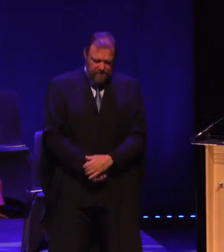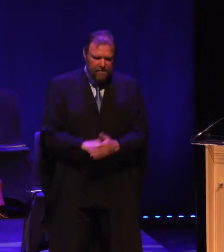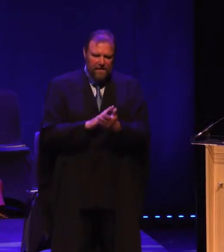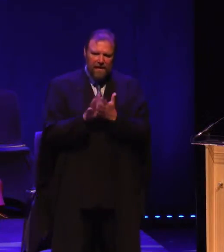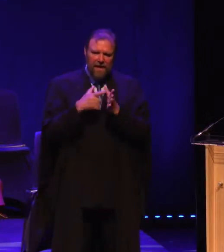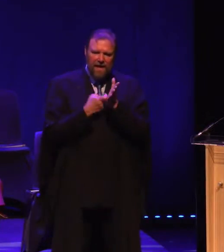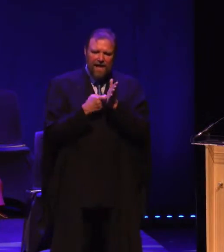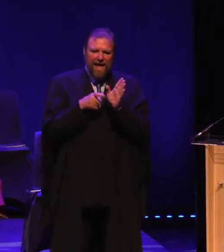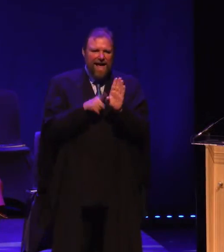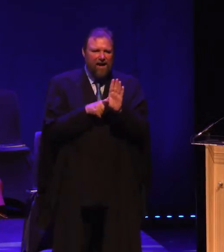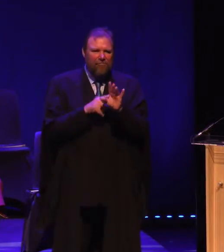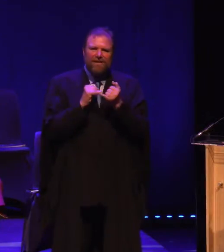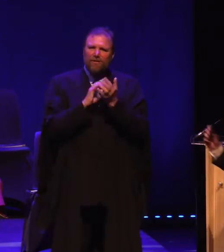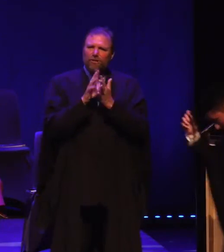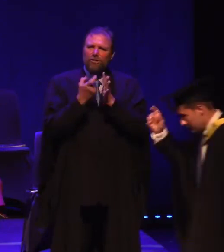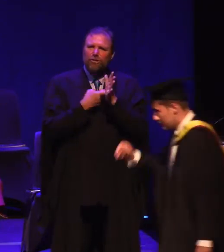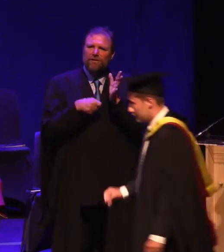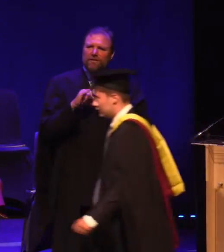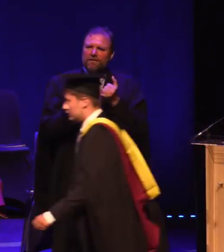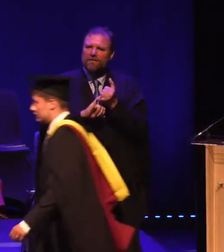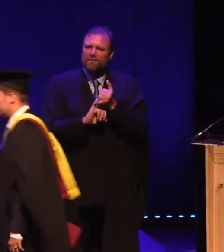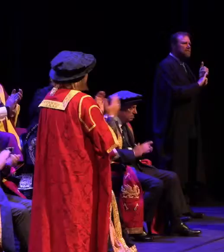Harry Shears.